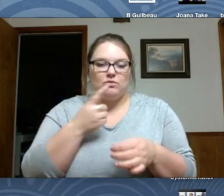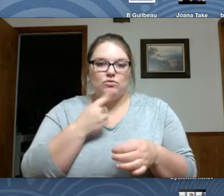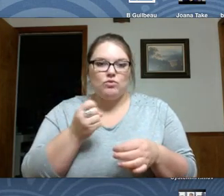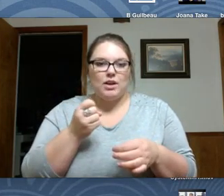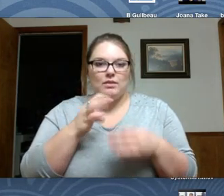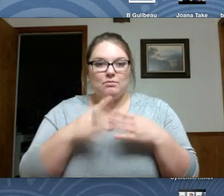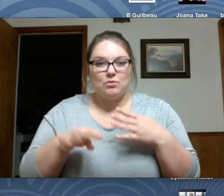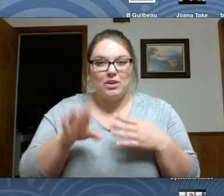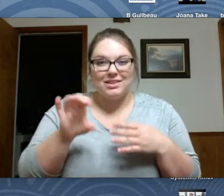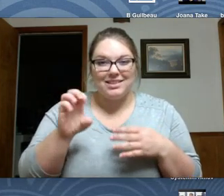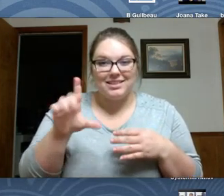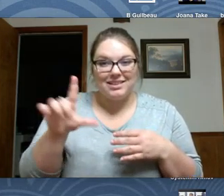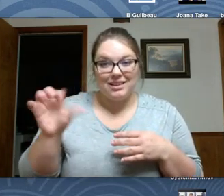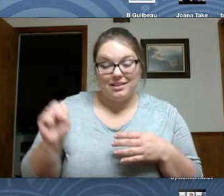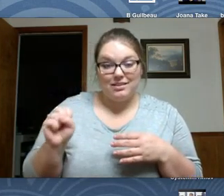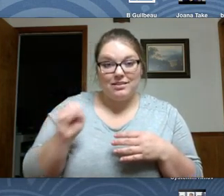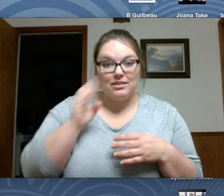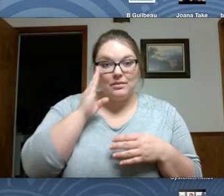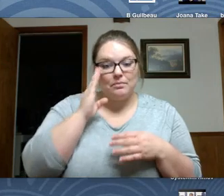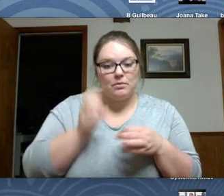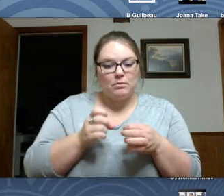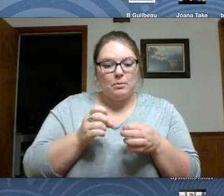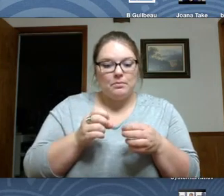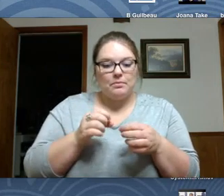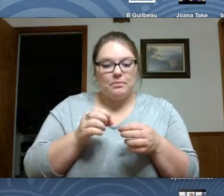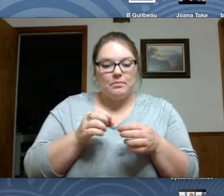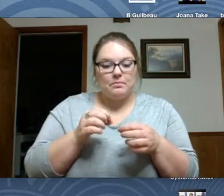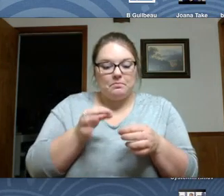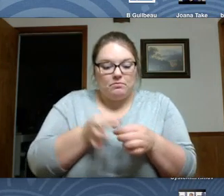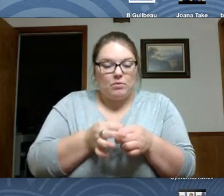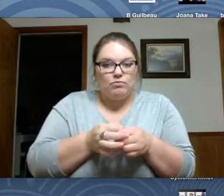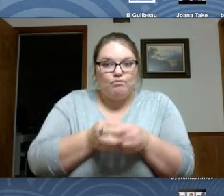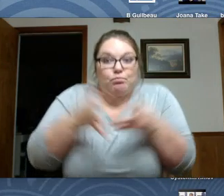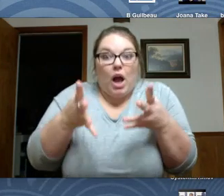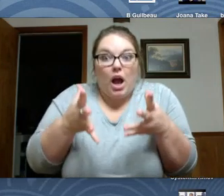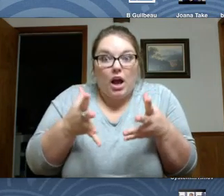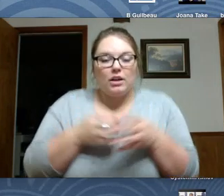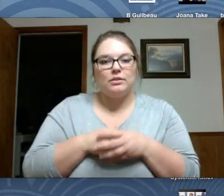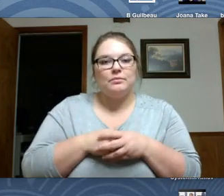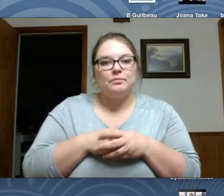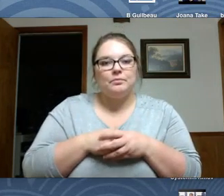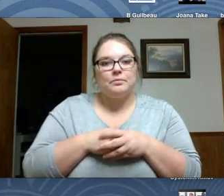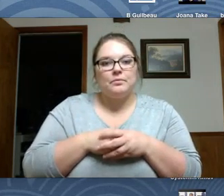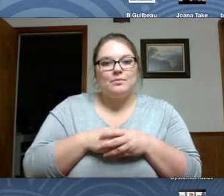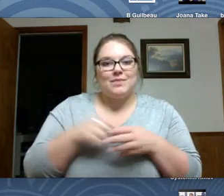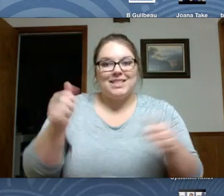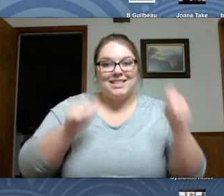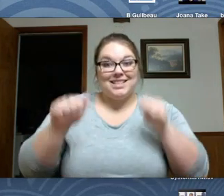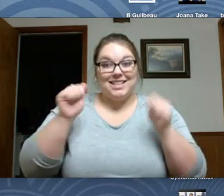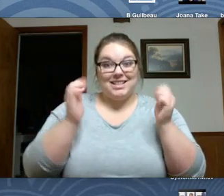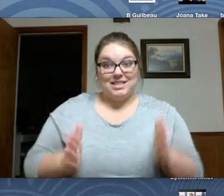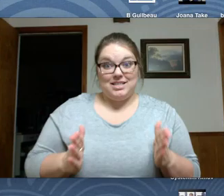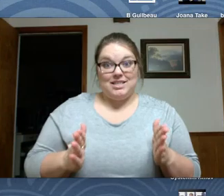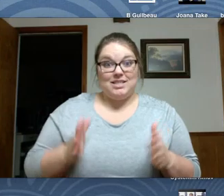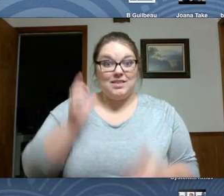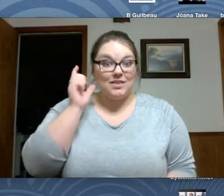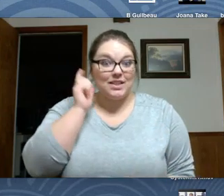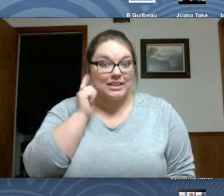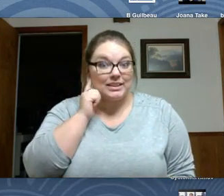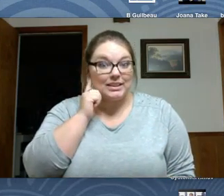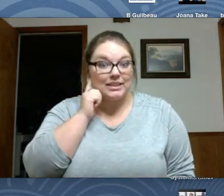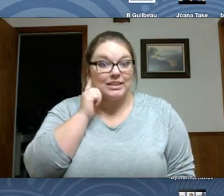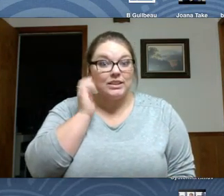bubbles explode, making a sound that scientists can hear and count. He says